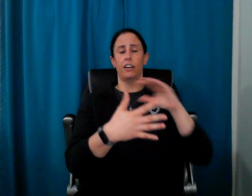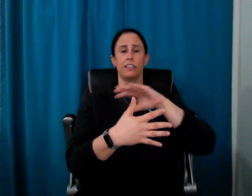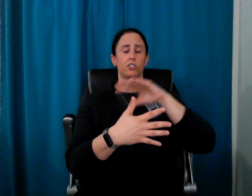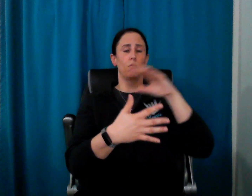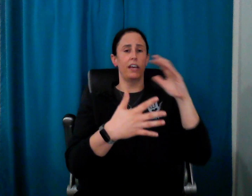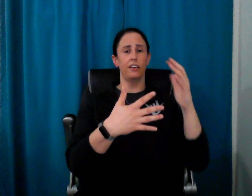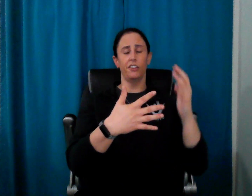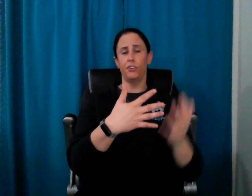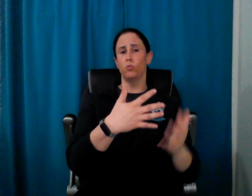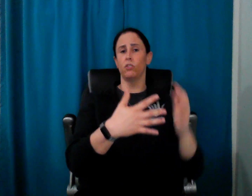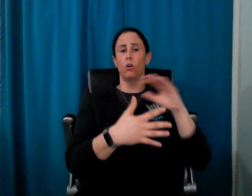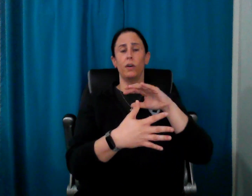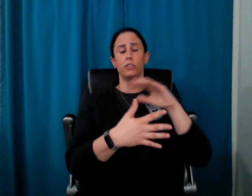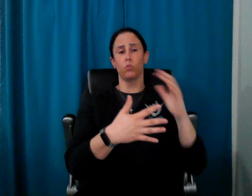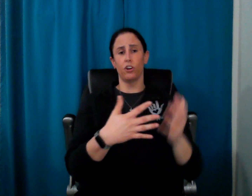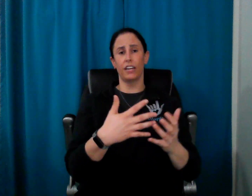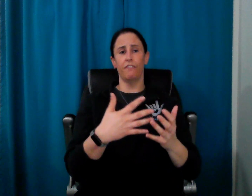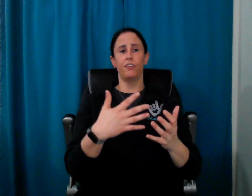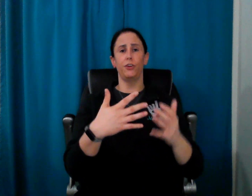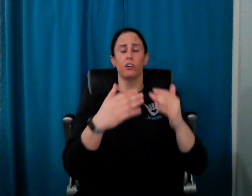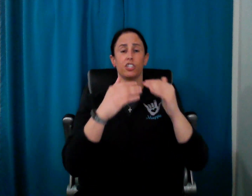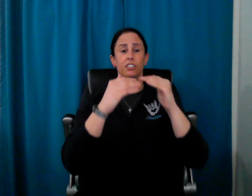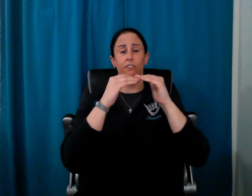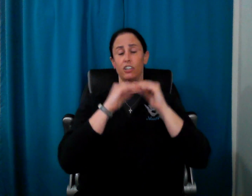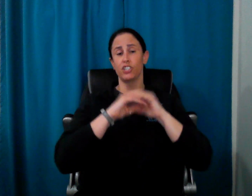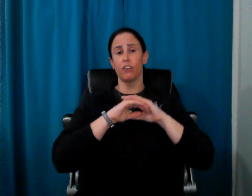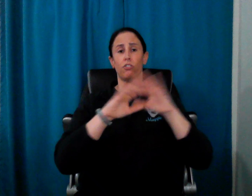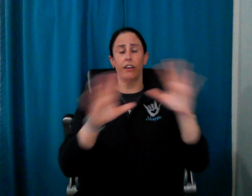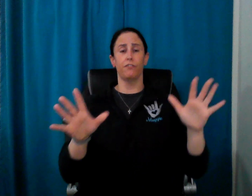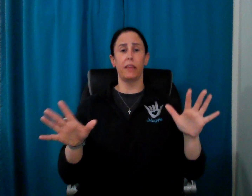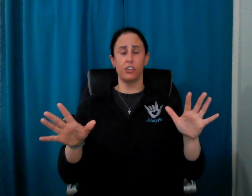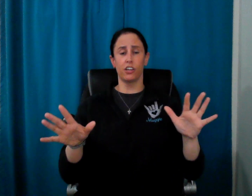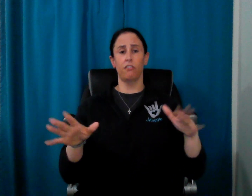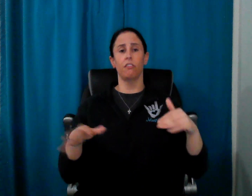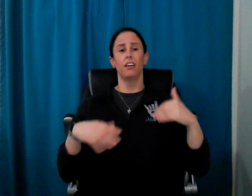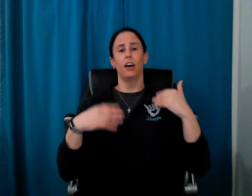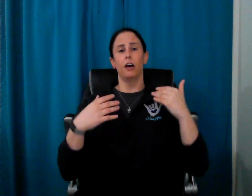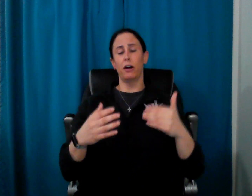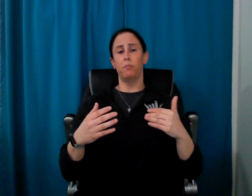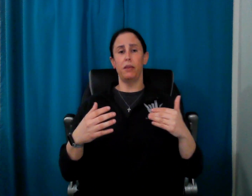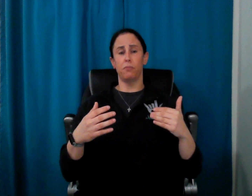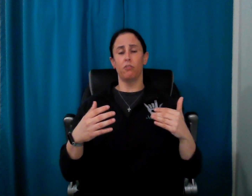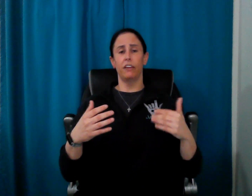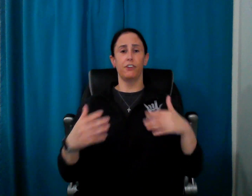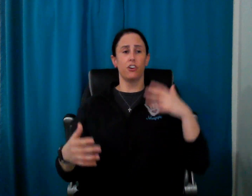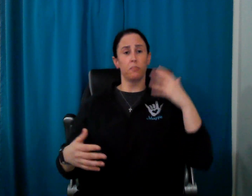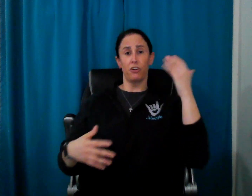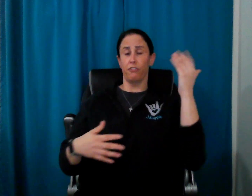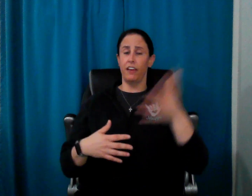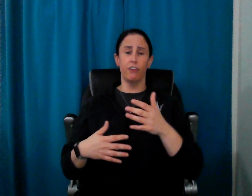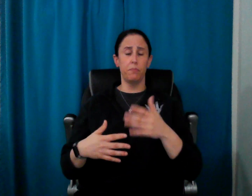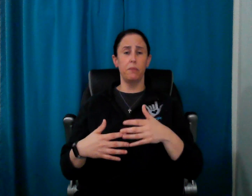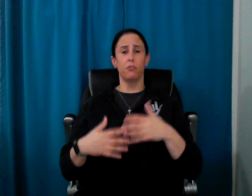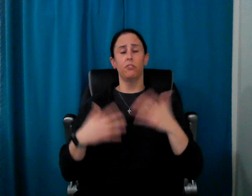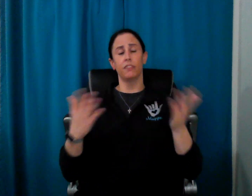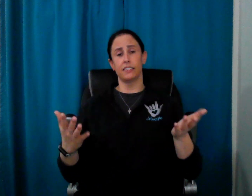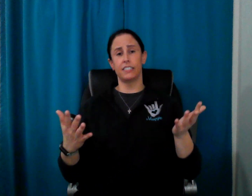that's the way you will always work if you are just giving general information about people. If you're talking about your favorite people, that's